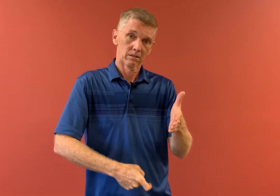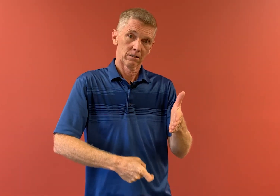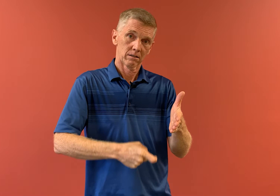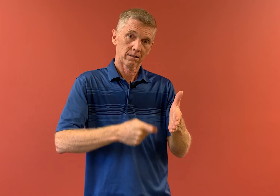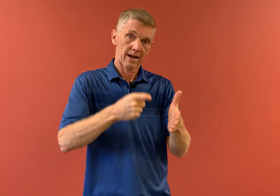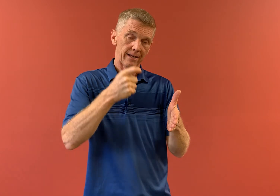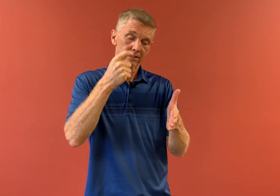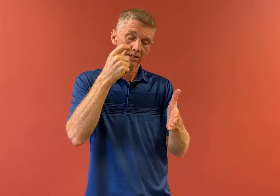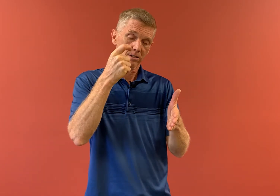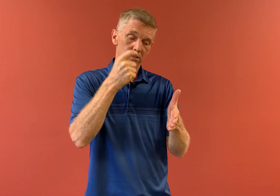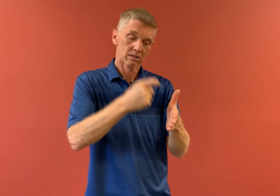Got it like this?